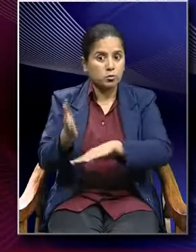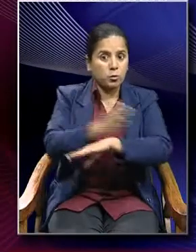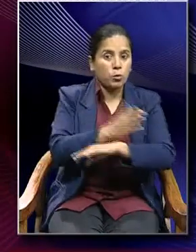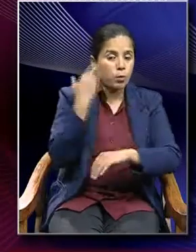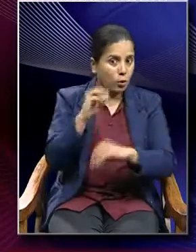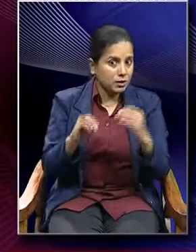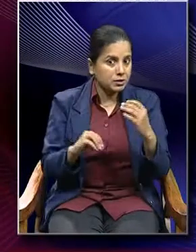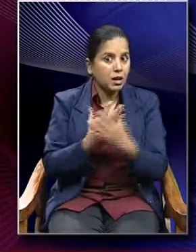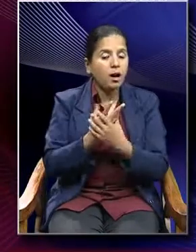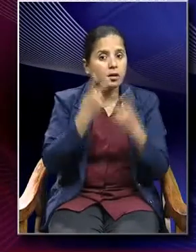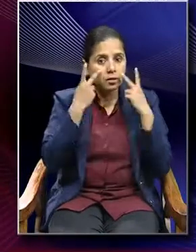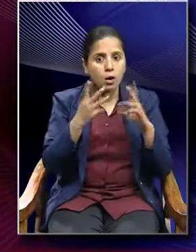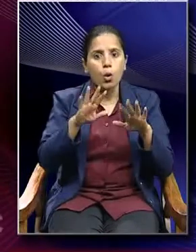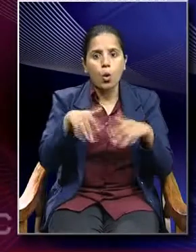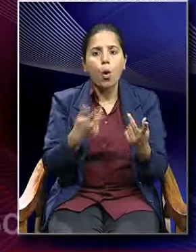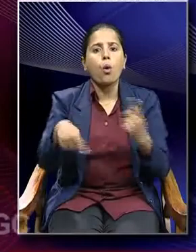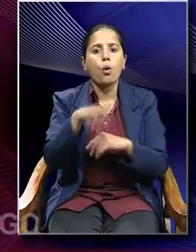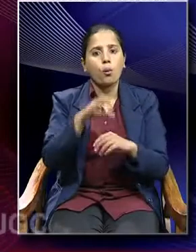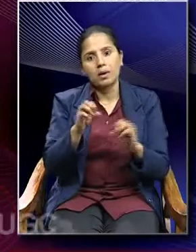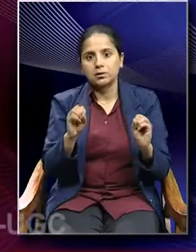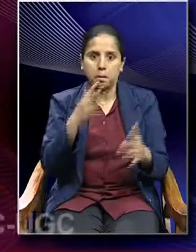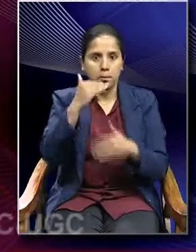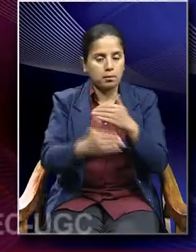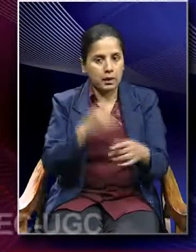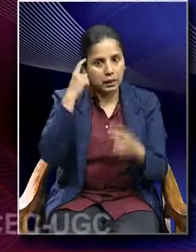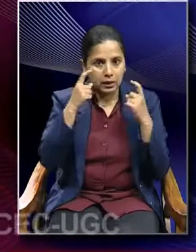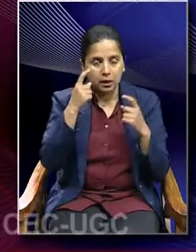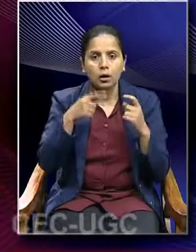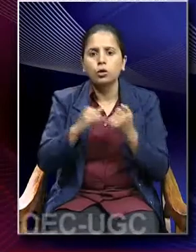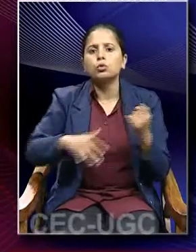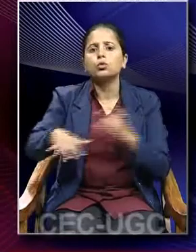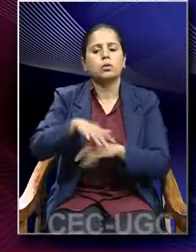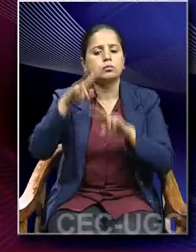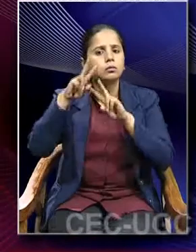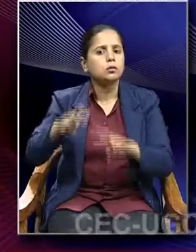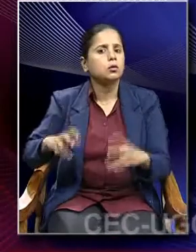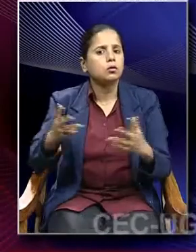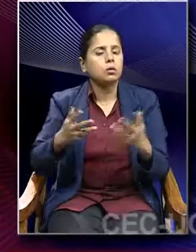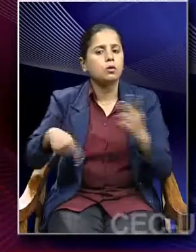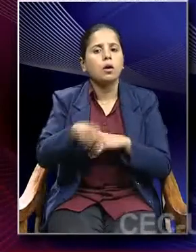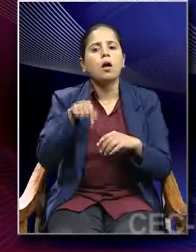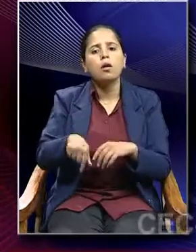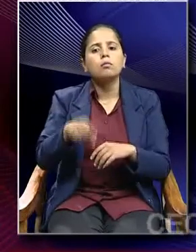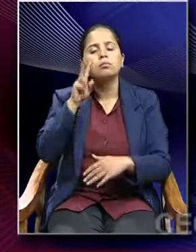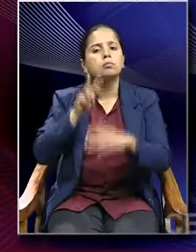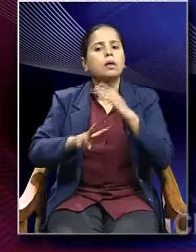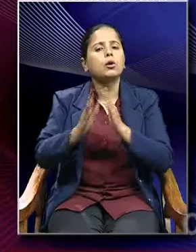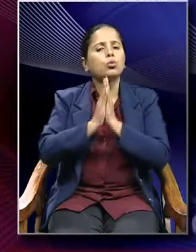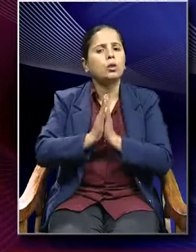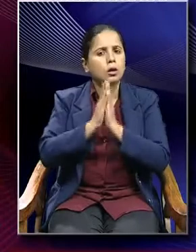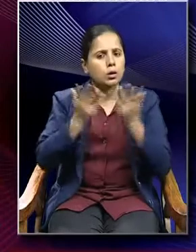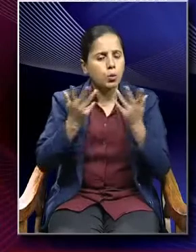emerged, or rather got institutionalized, society was studied from the dimension of religion,